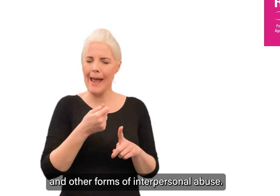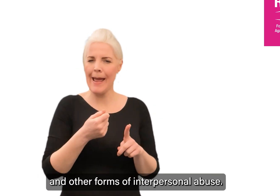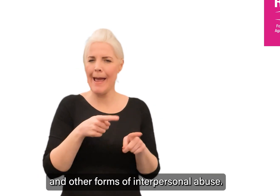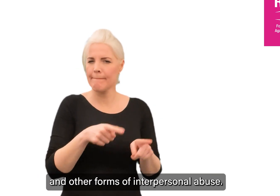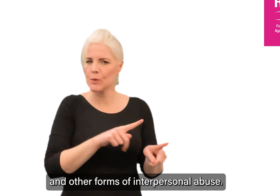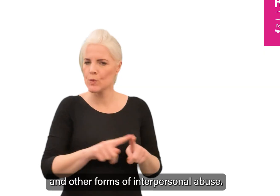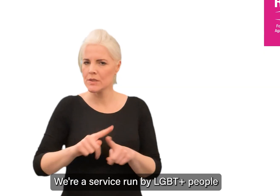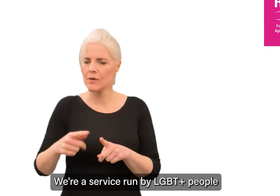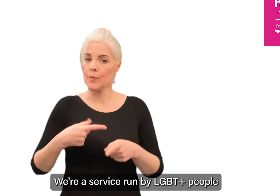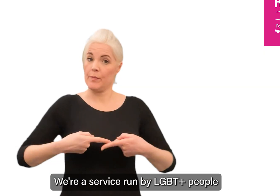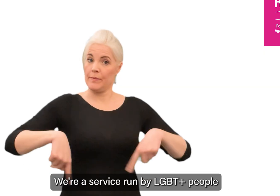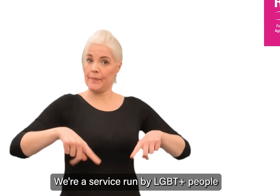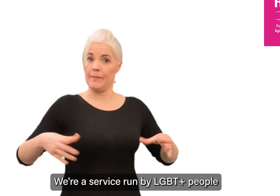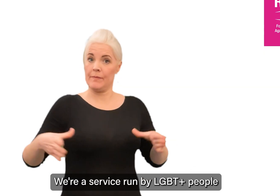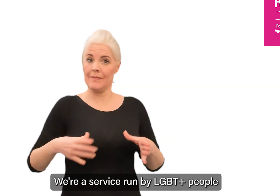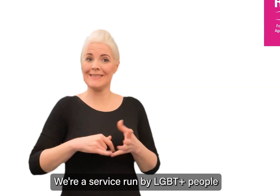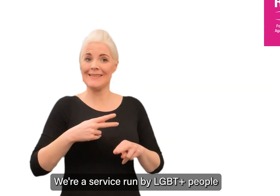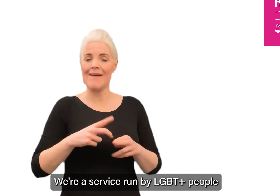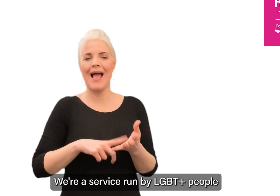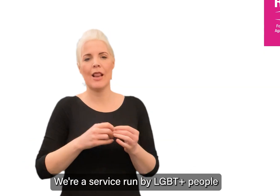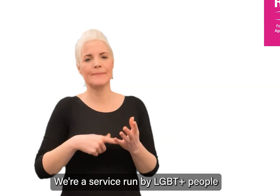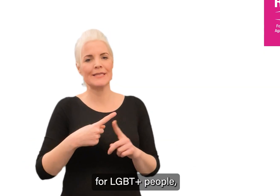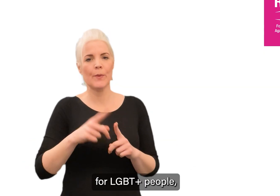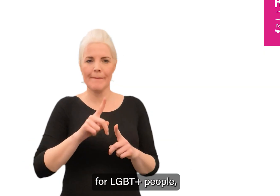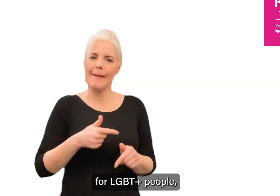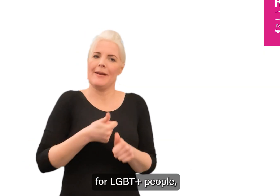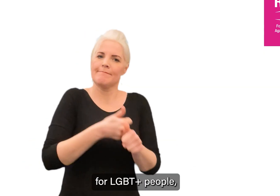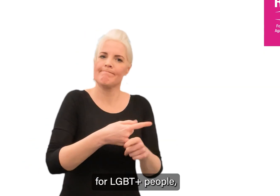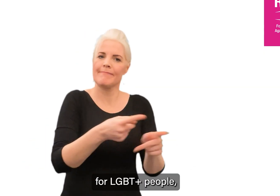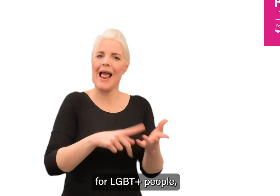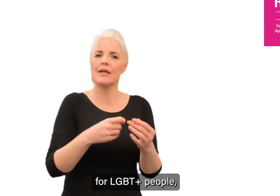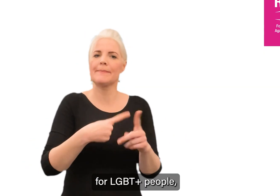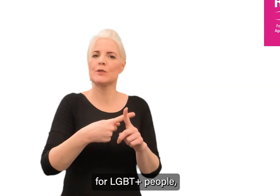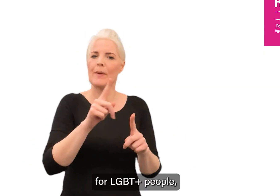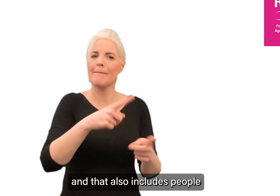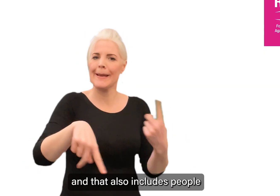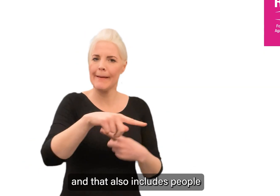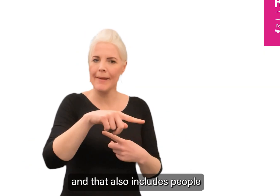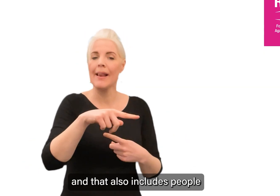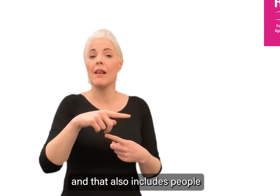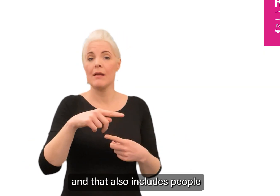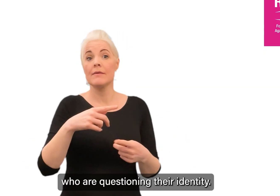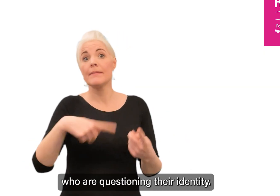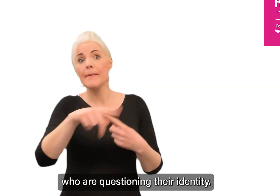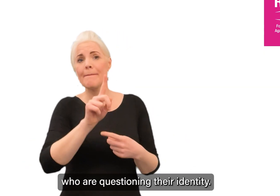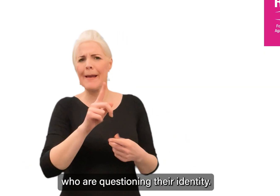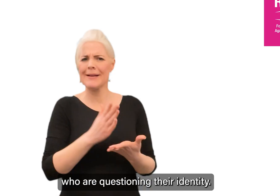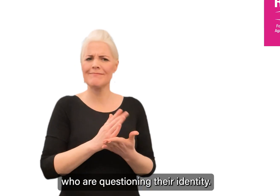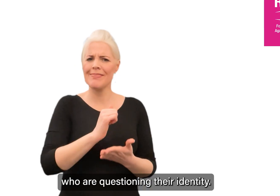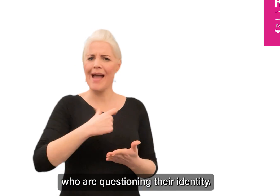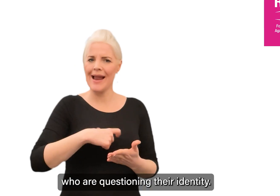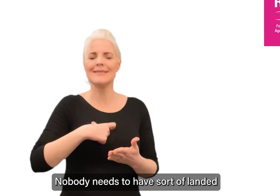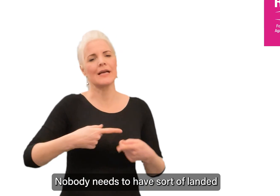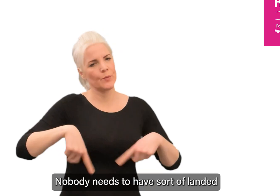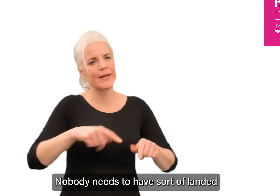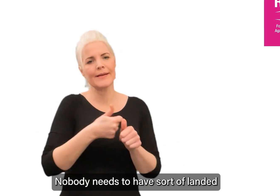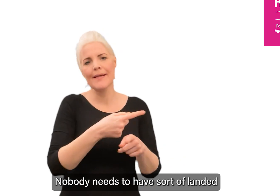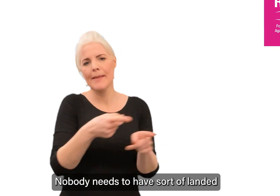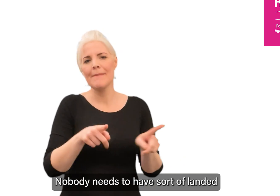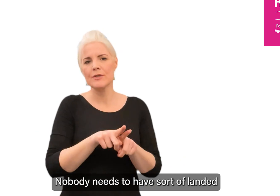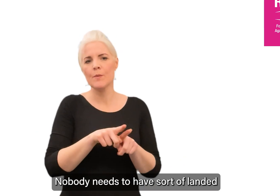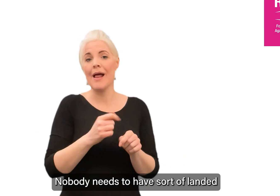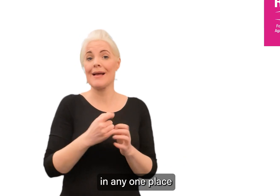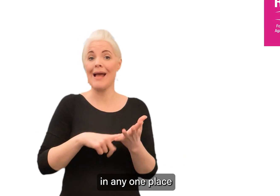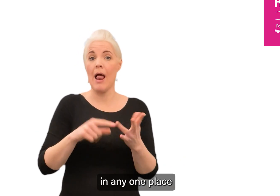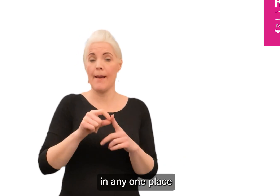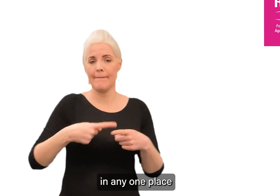interpersonal abuse. And we're a service run by LGBT plus people for LGBT plus people. And that also includes people who are questioning their identity. Nobody needs to have